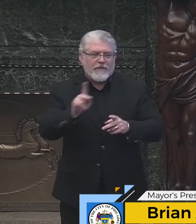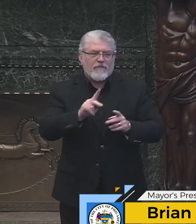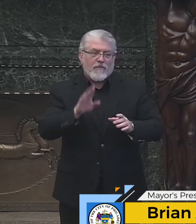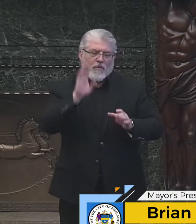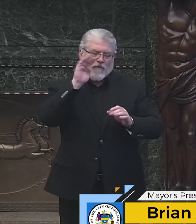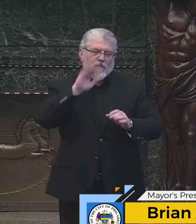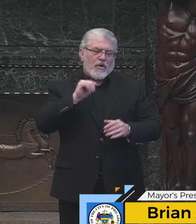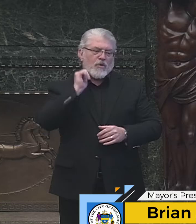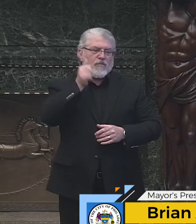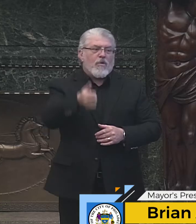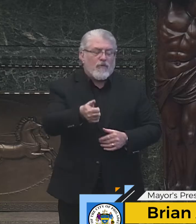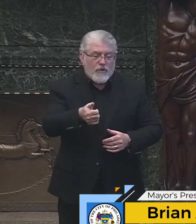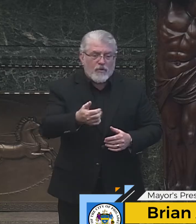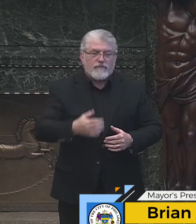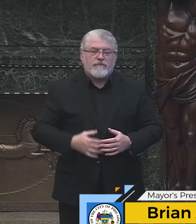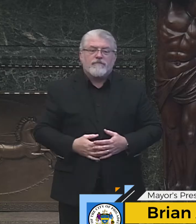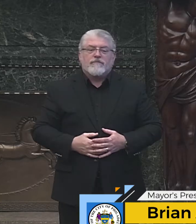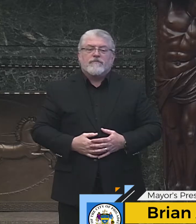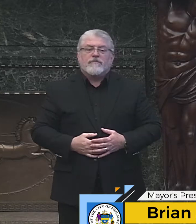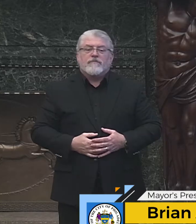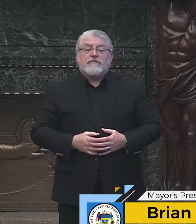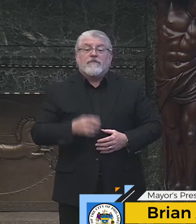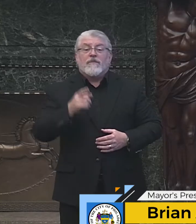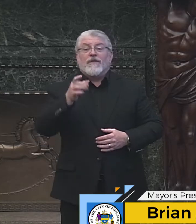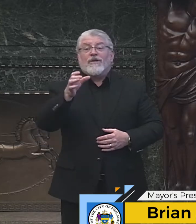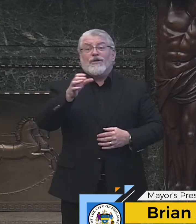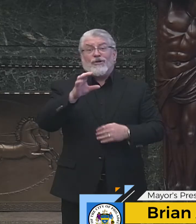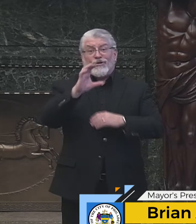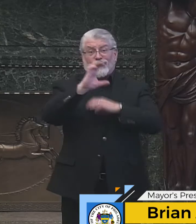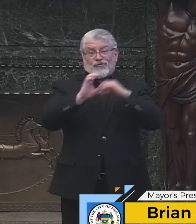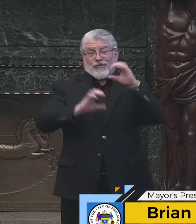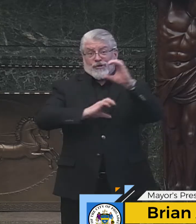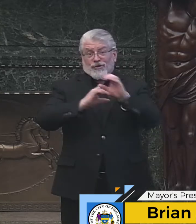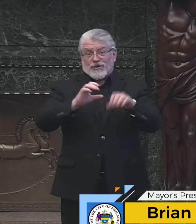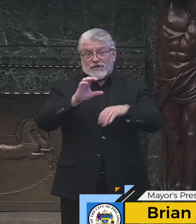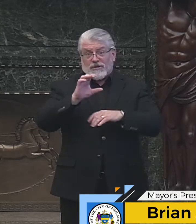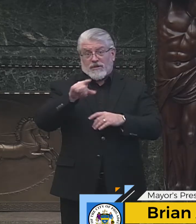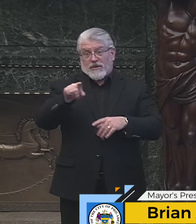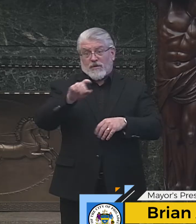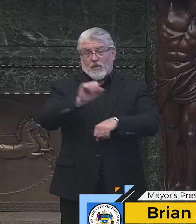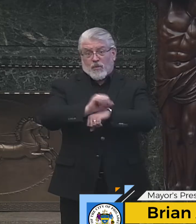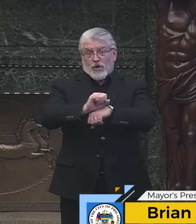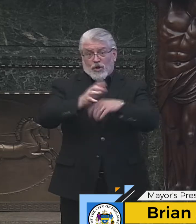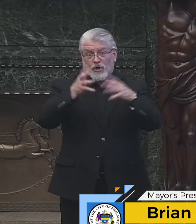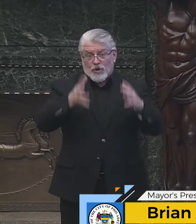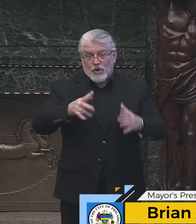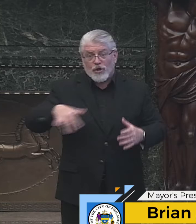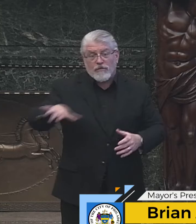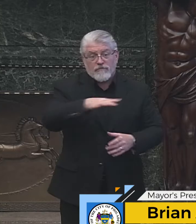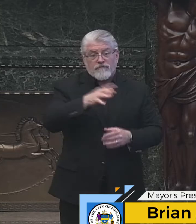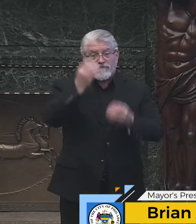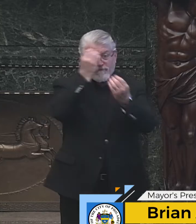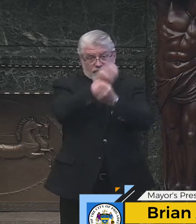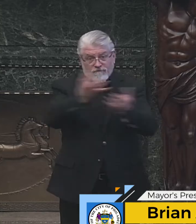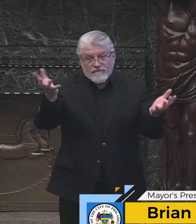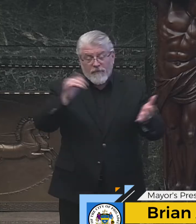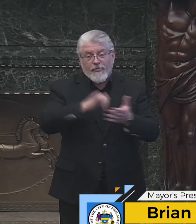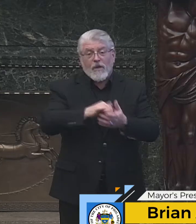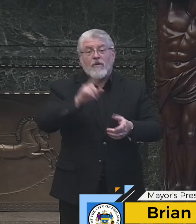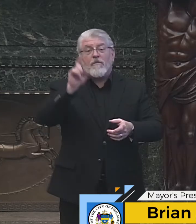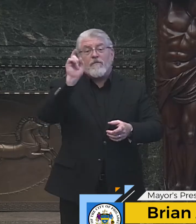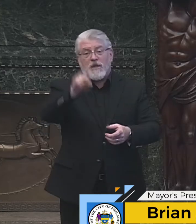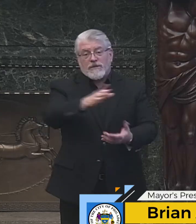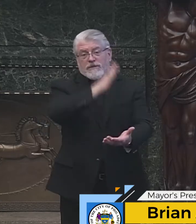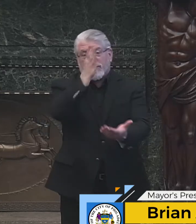next Friday, March 27th at 5 p.m. The additional time beyond the state deadline is provided